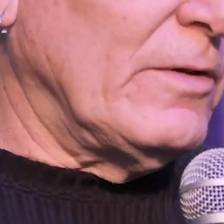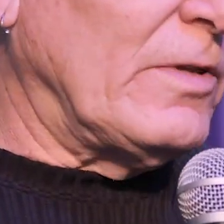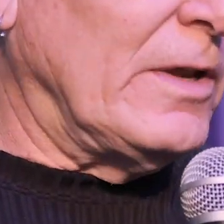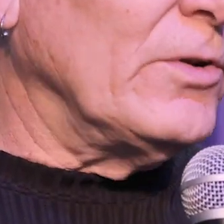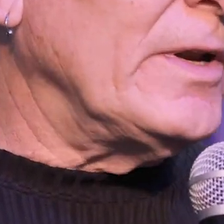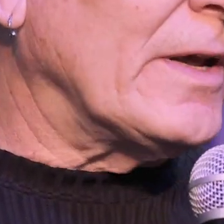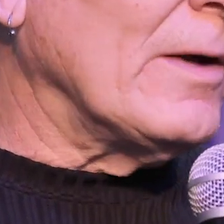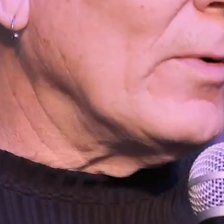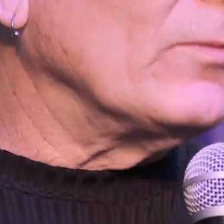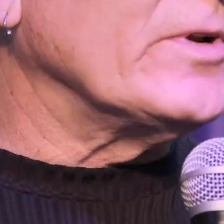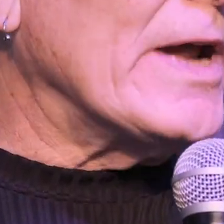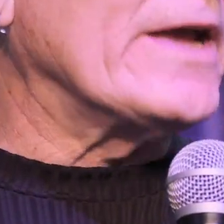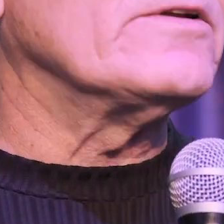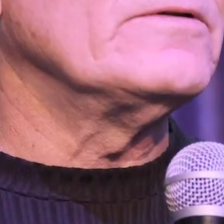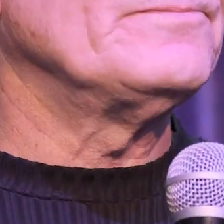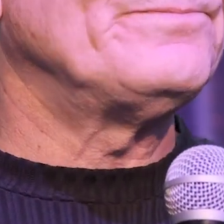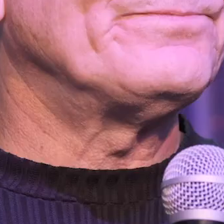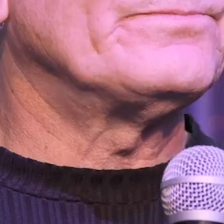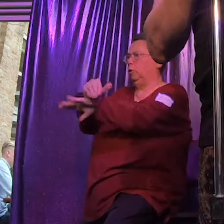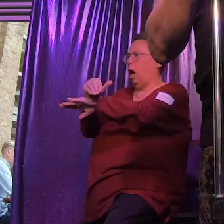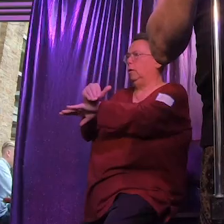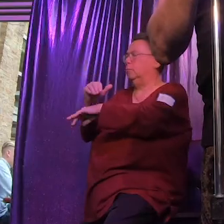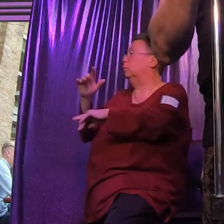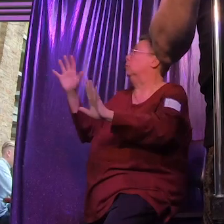called me and said, you need to come home tonight.